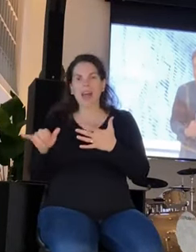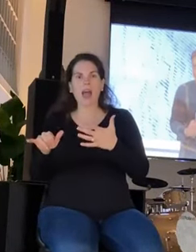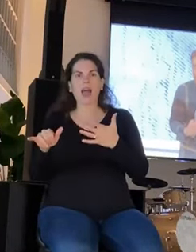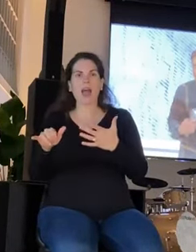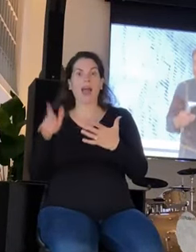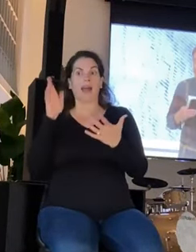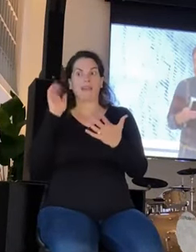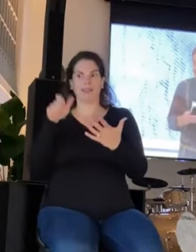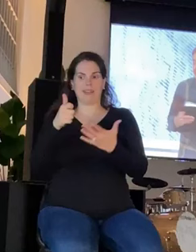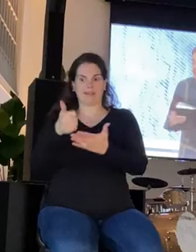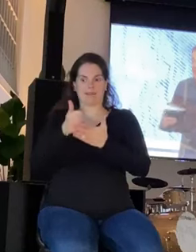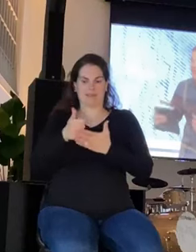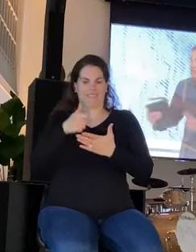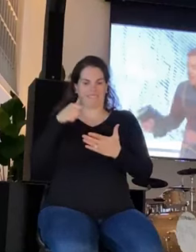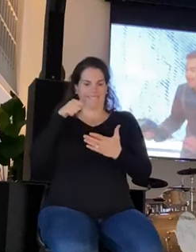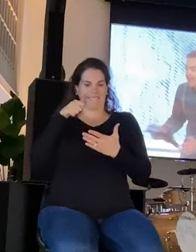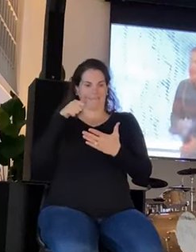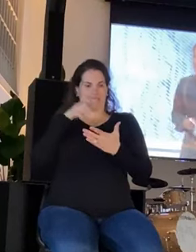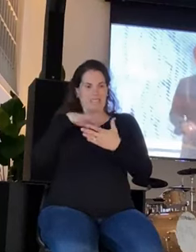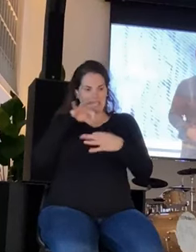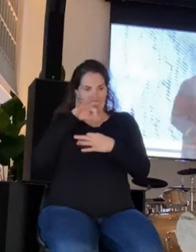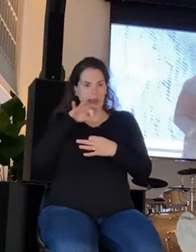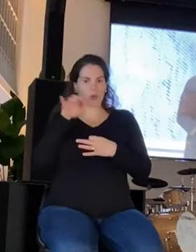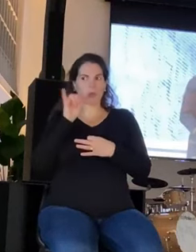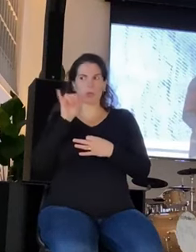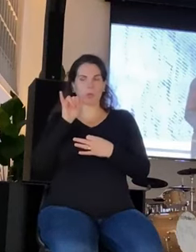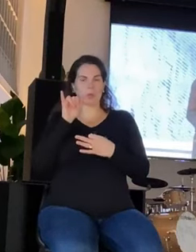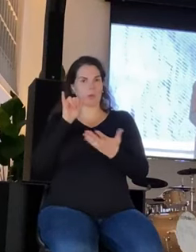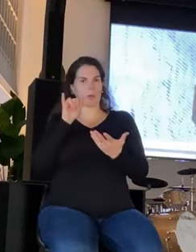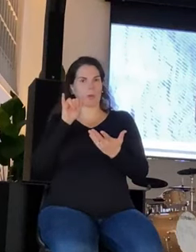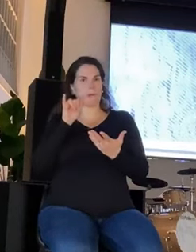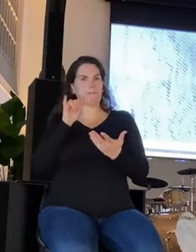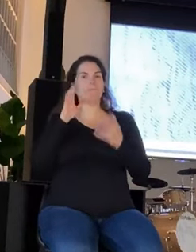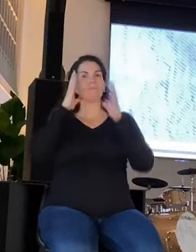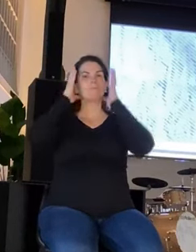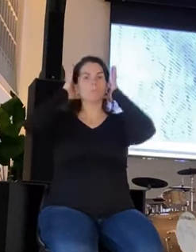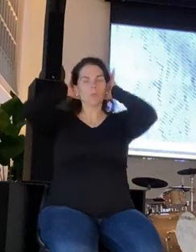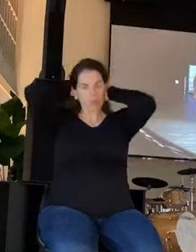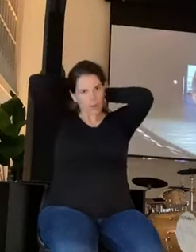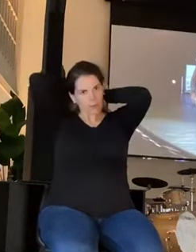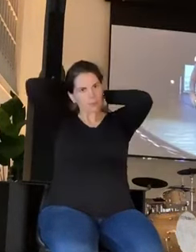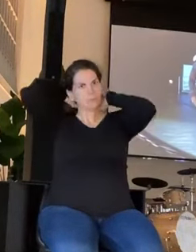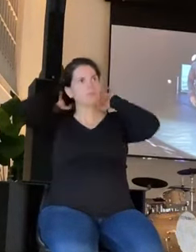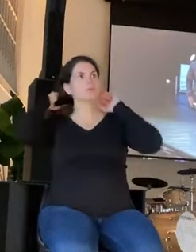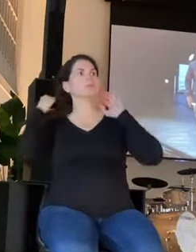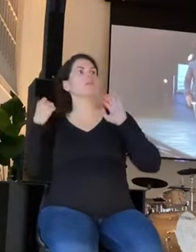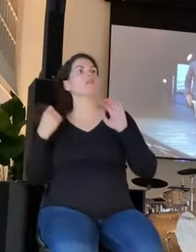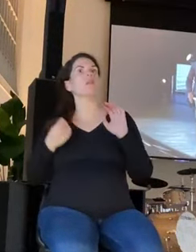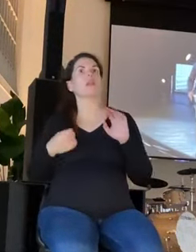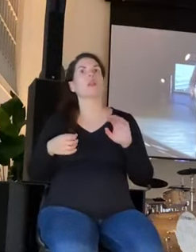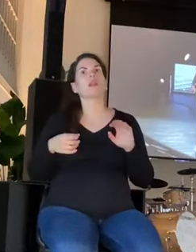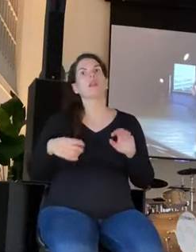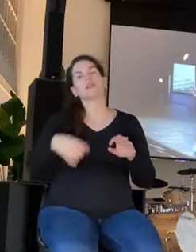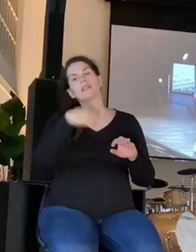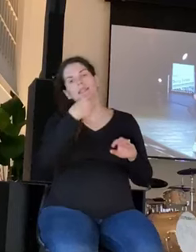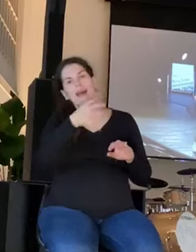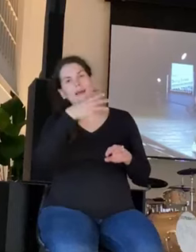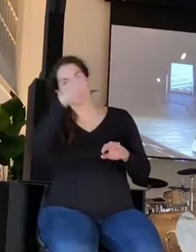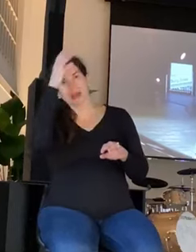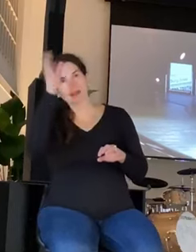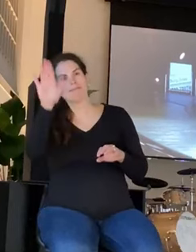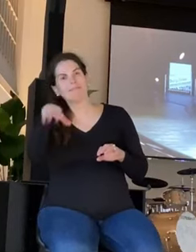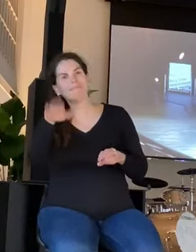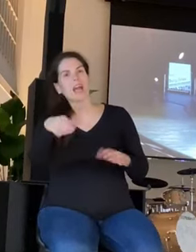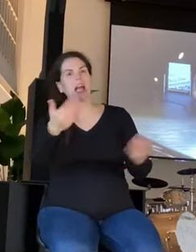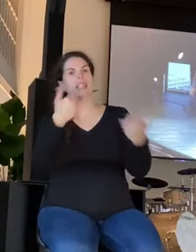my whole life and into eternity. So parents, when we're telling you, get your kids back here at CF Kids University